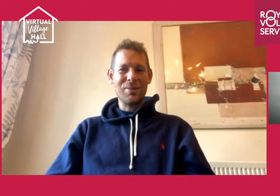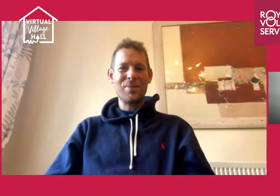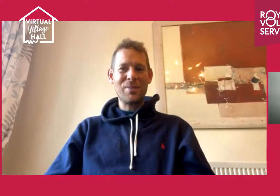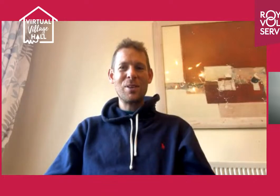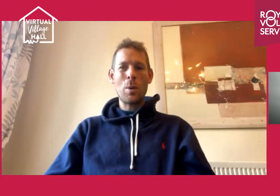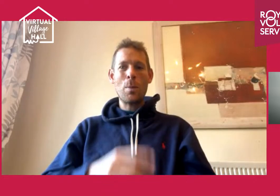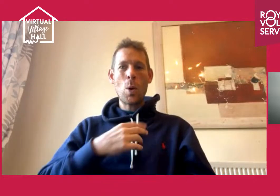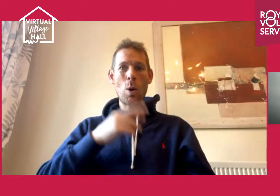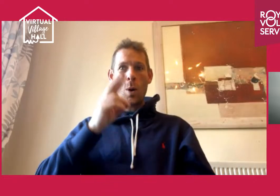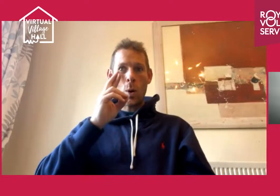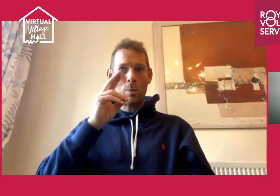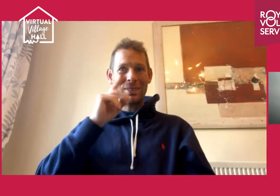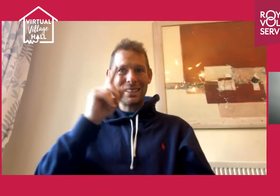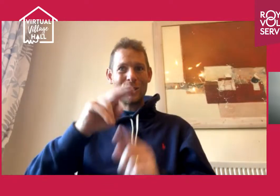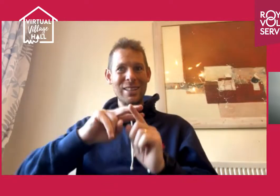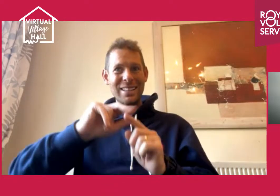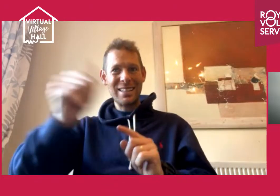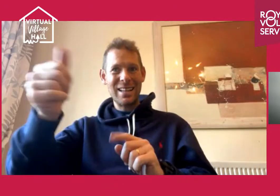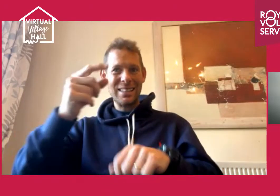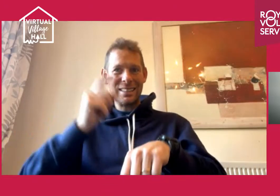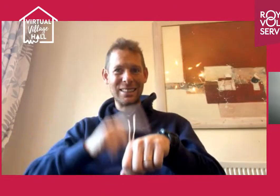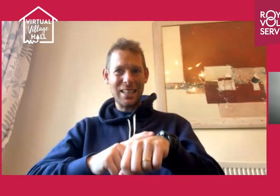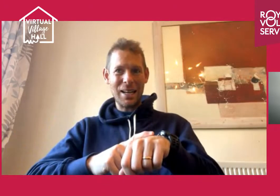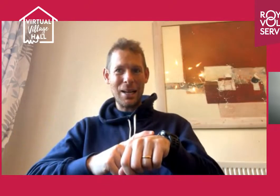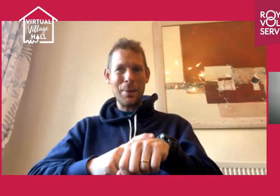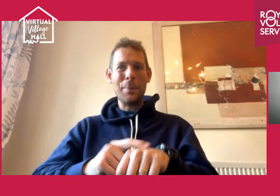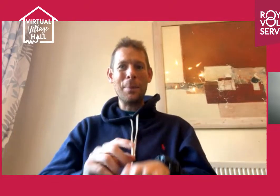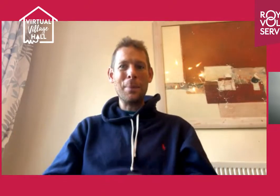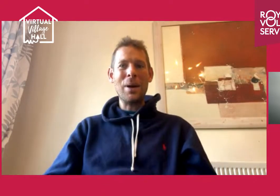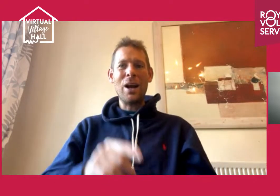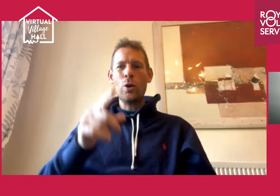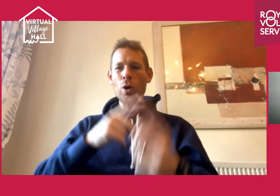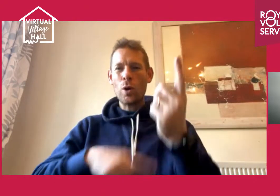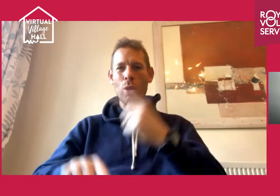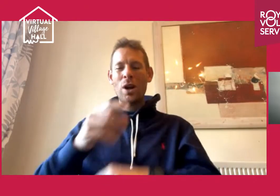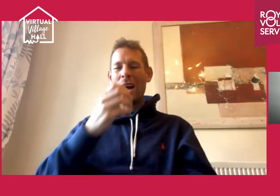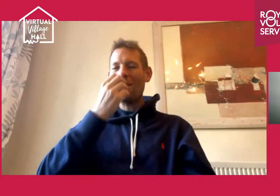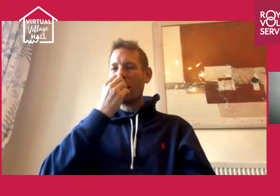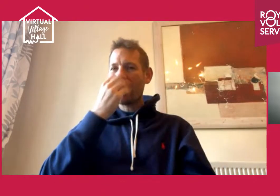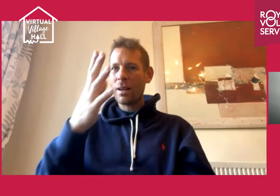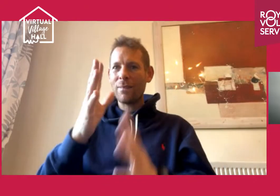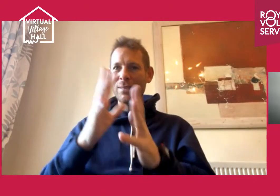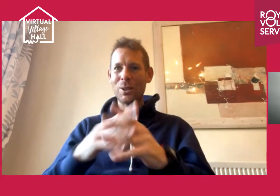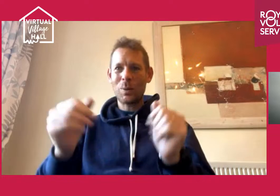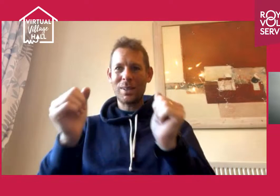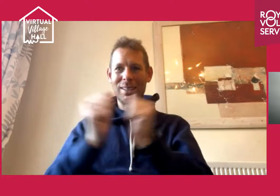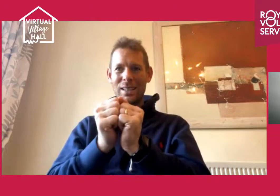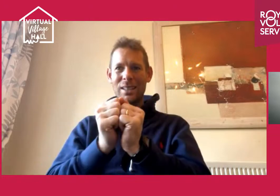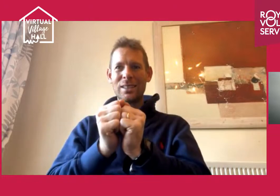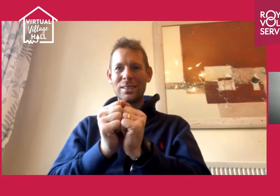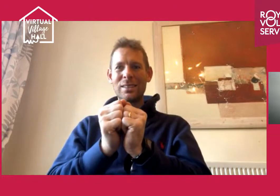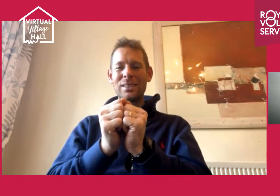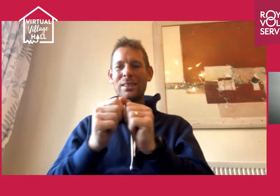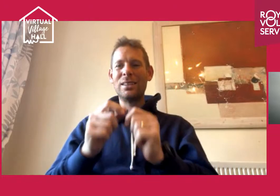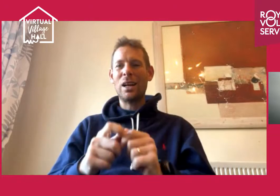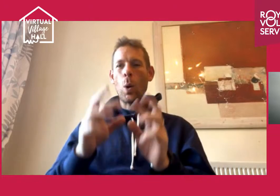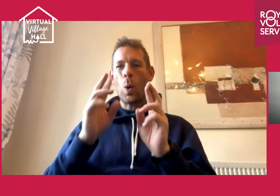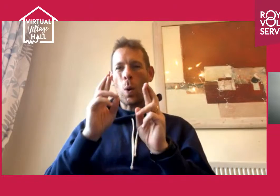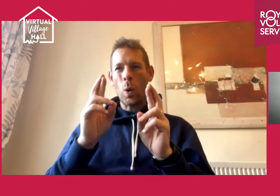your interest in learning sign language. Hopefully we'll see you in the next session. Have a lovely weekend, everyone. Enjoy